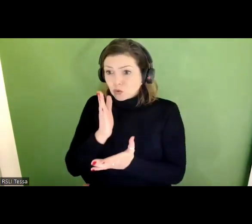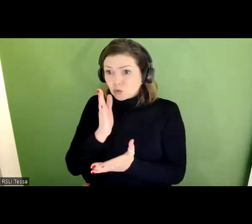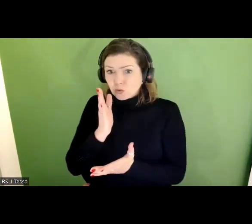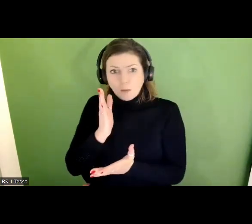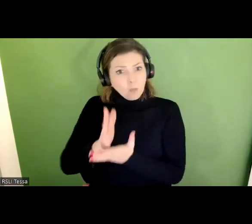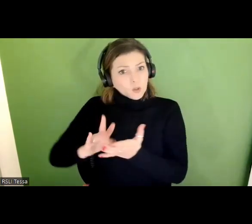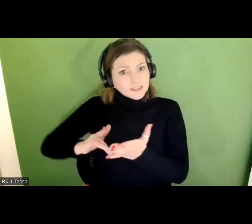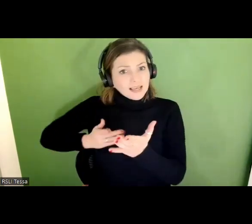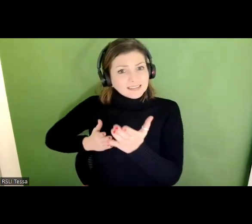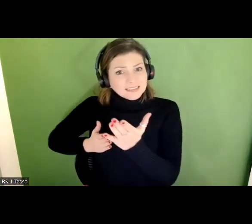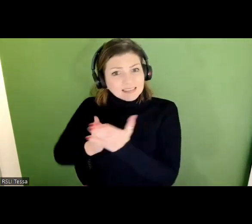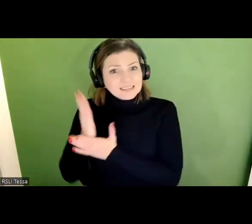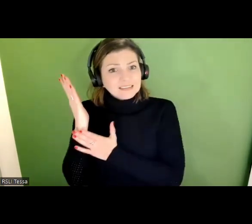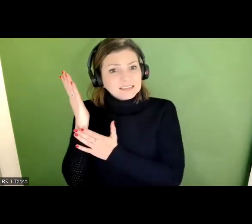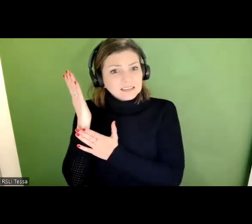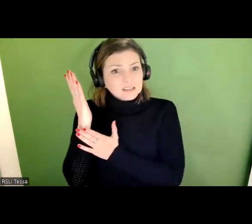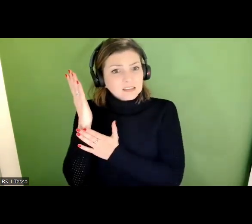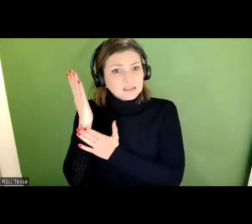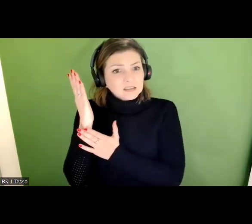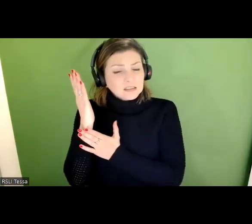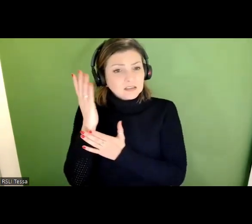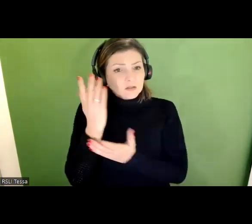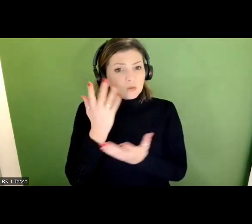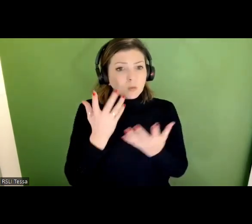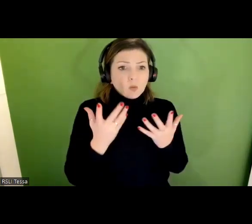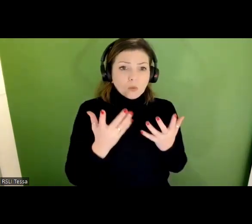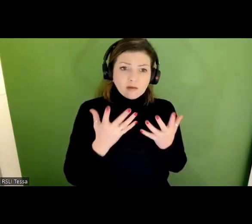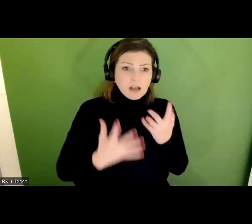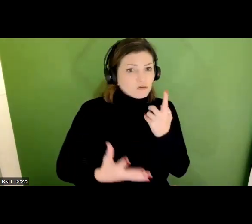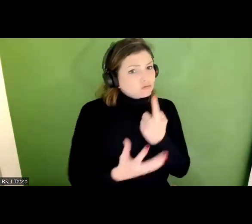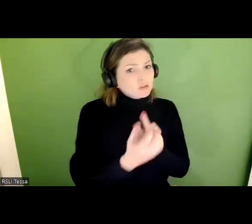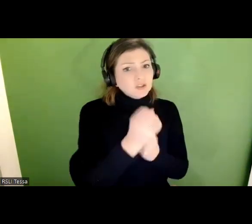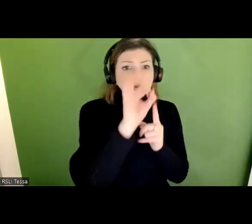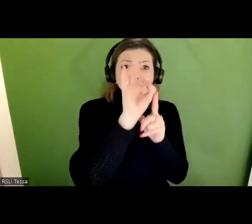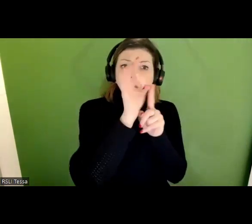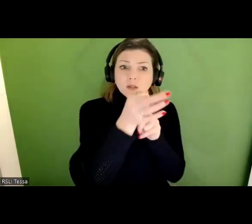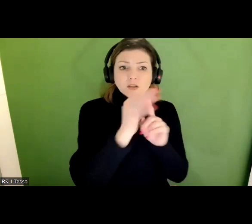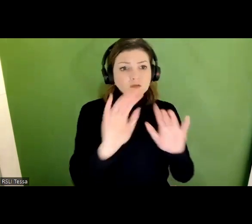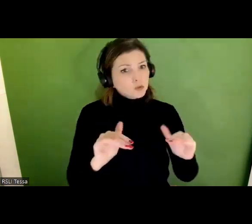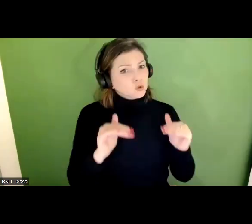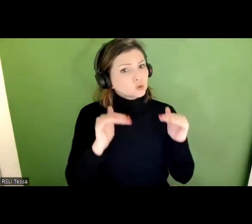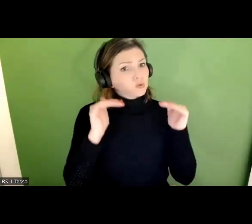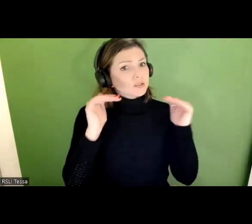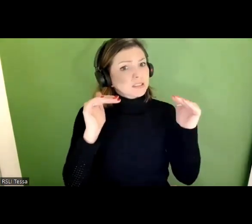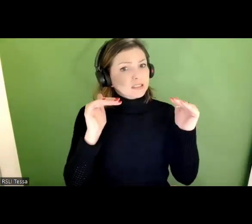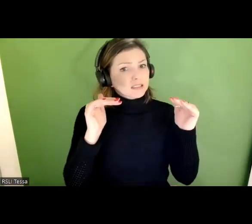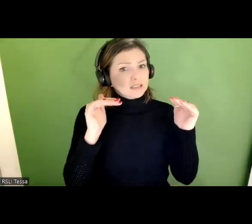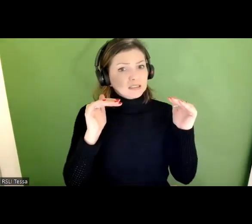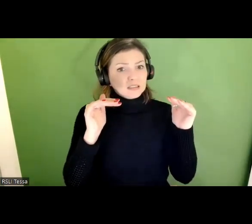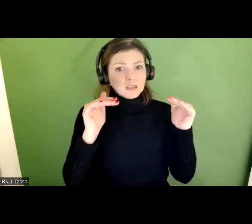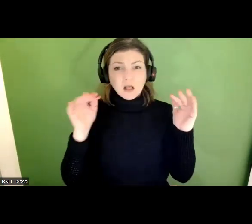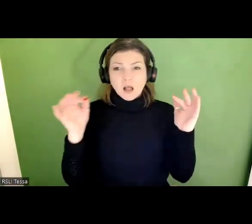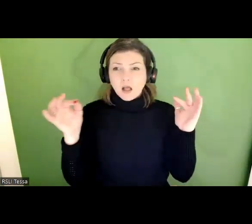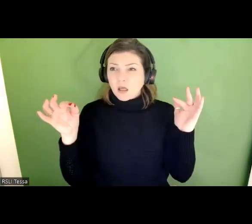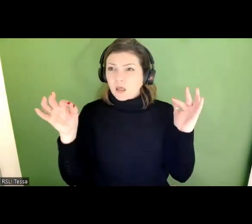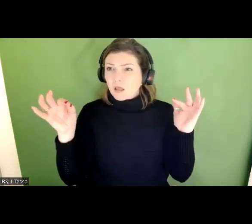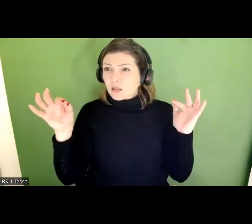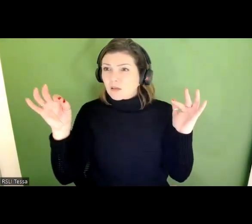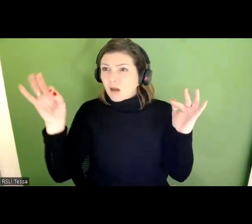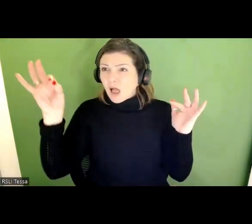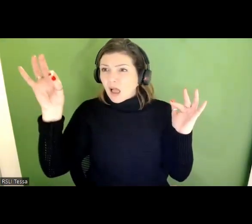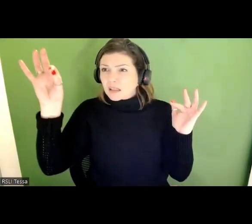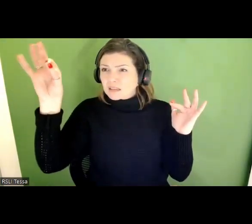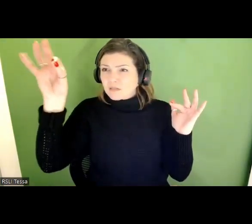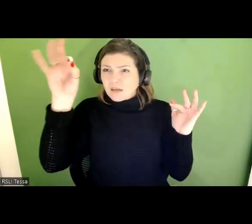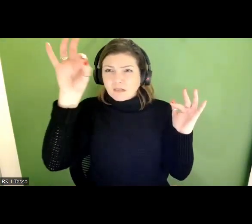reached a point of maturity. The fuzzy pellet of a fly dashes between the window and the